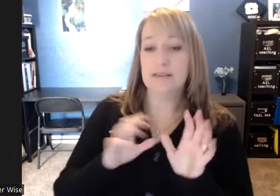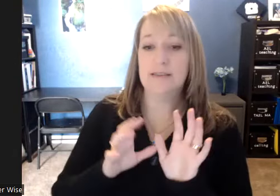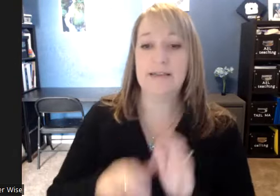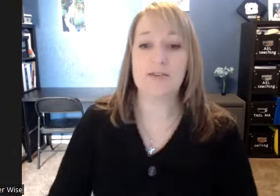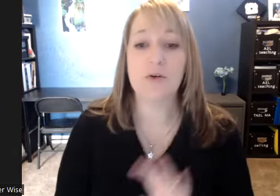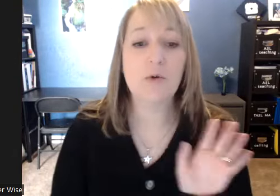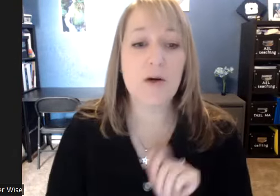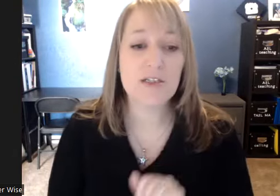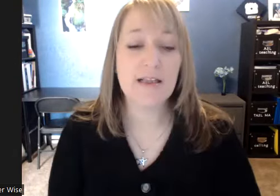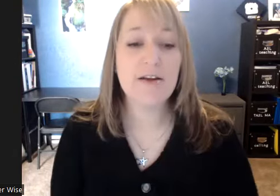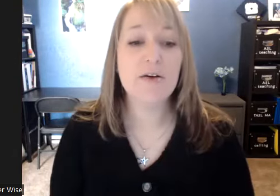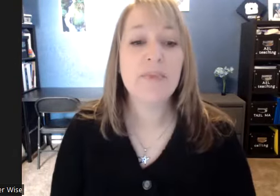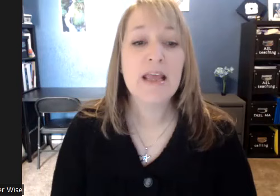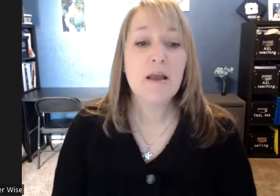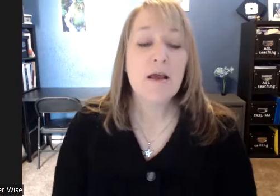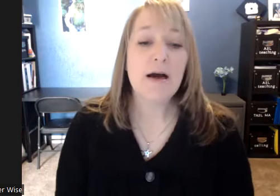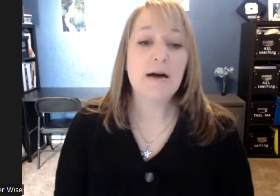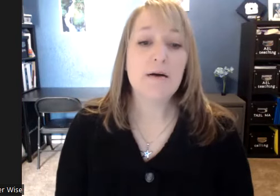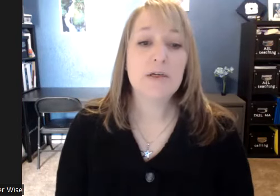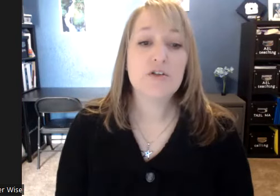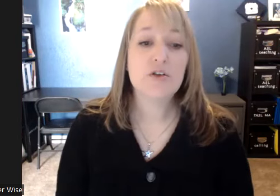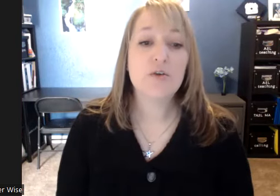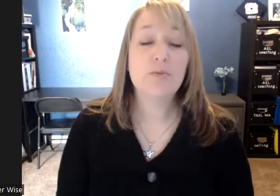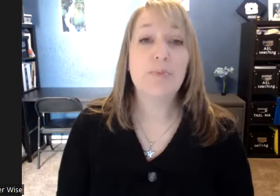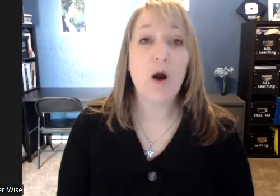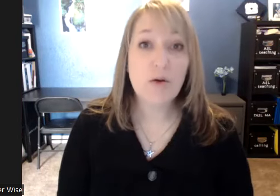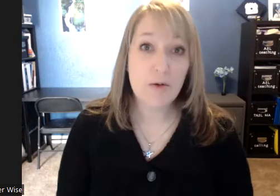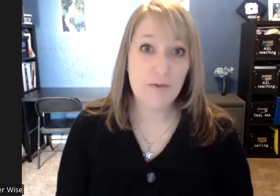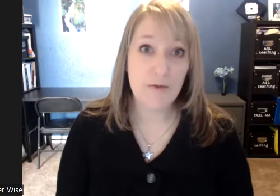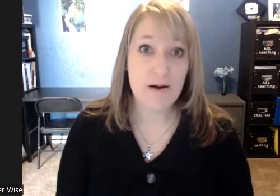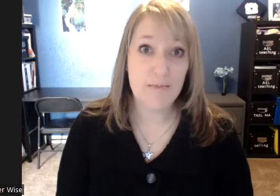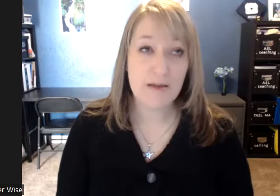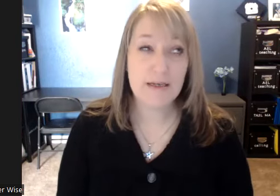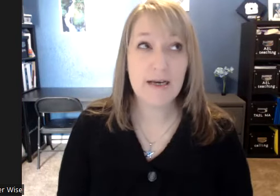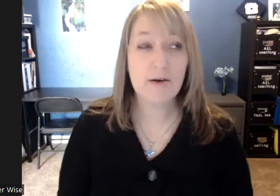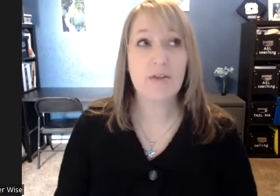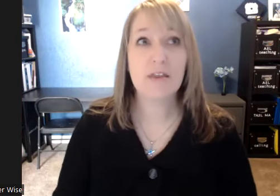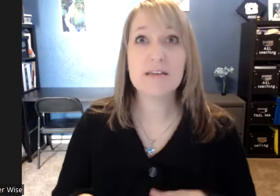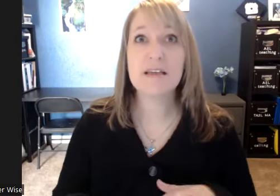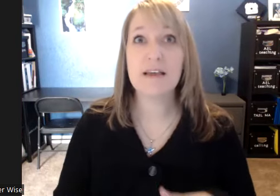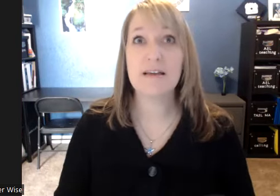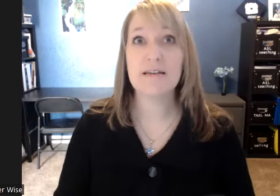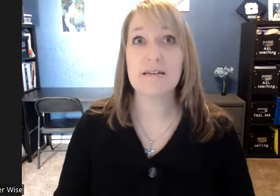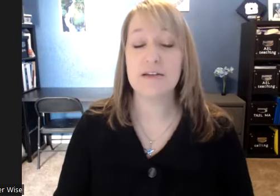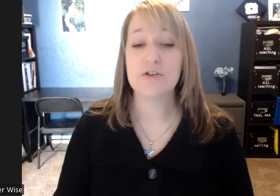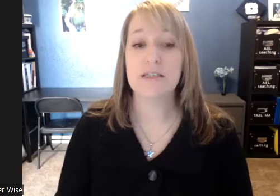and etc. We'll watch that later. To borrow from. Now, this is an